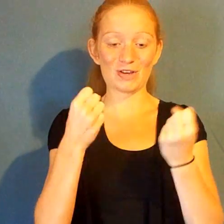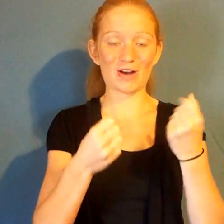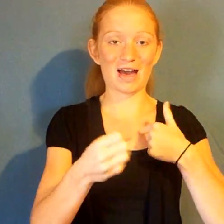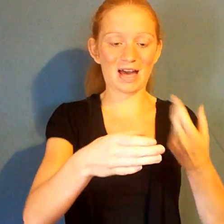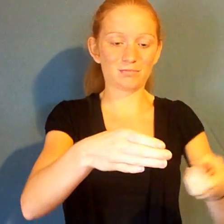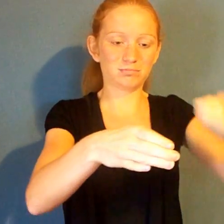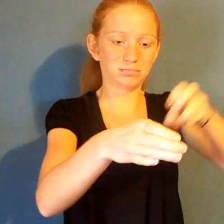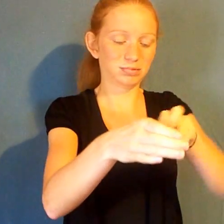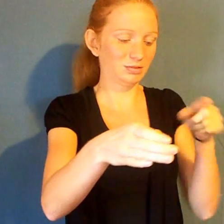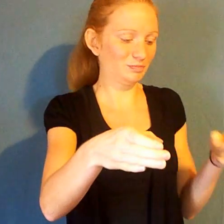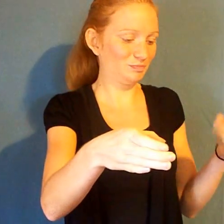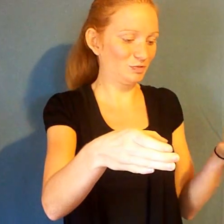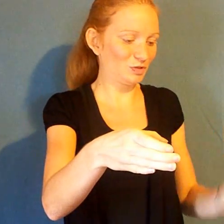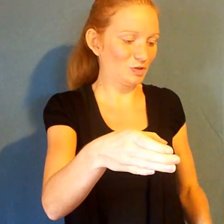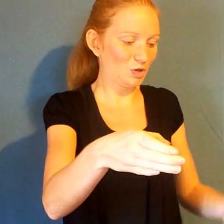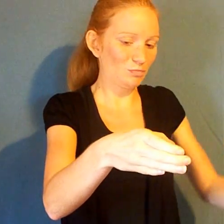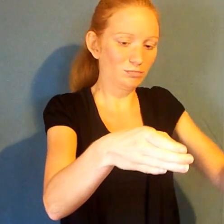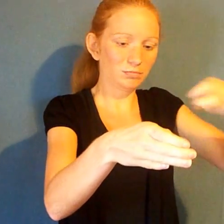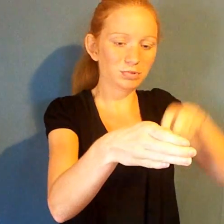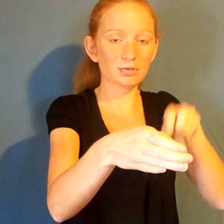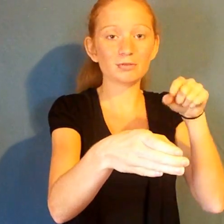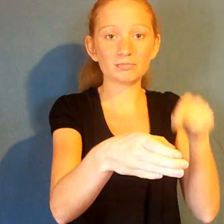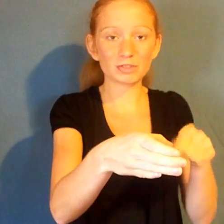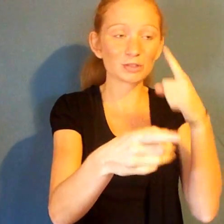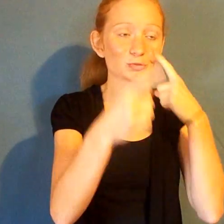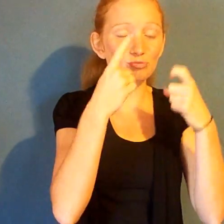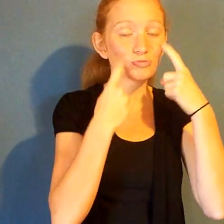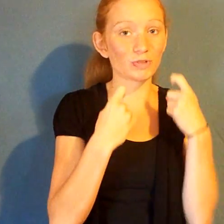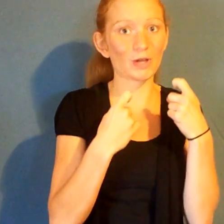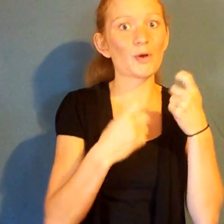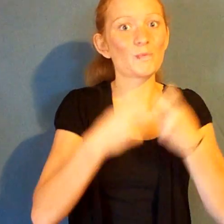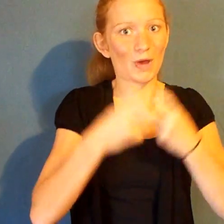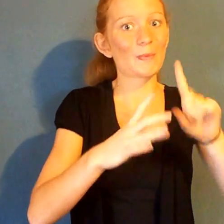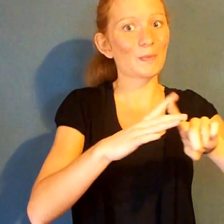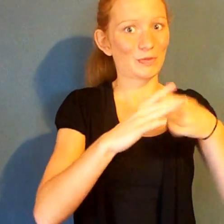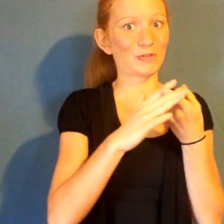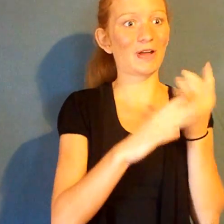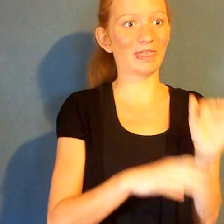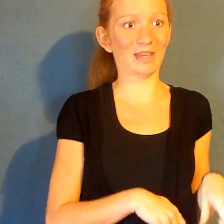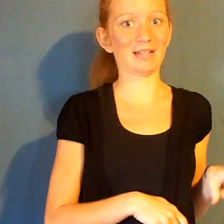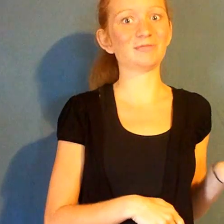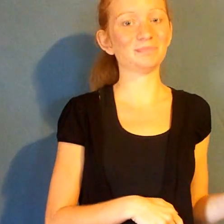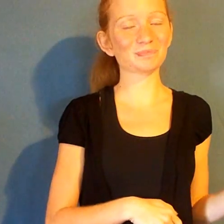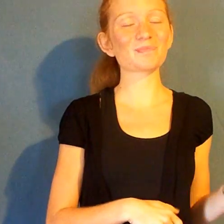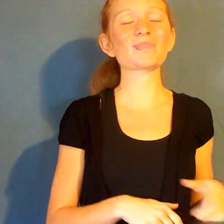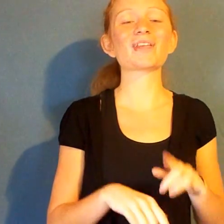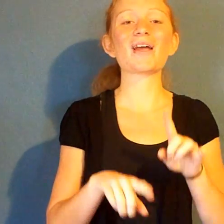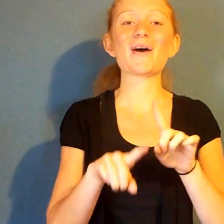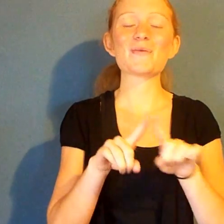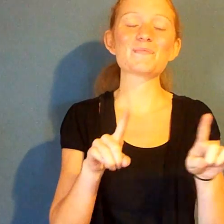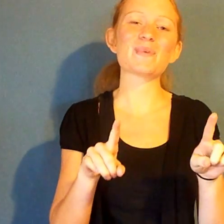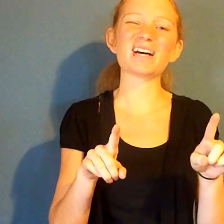like the little kennel that I put her in. So I get her home, and from day one, she had multiple health